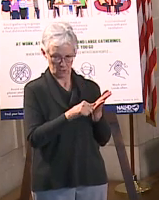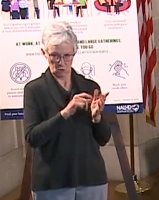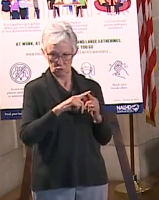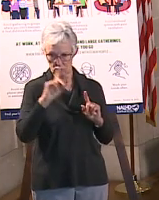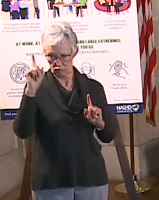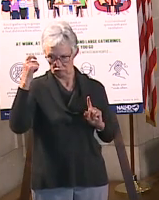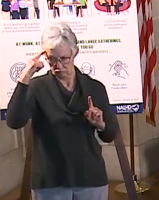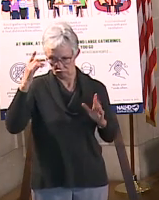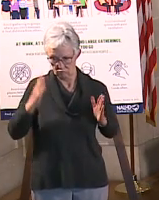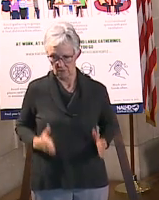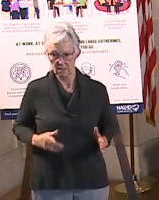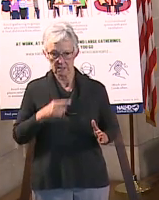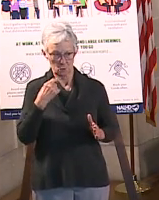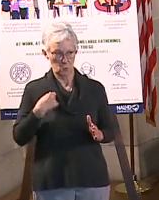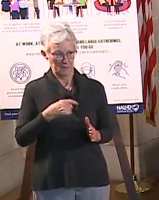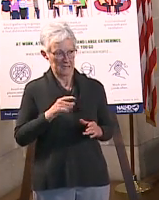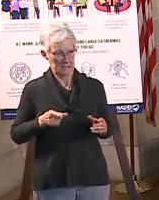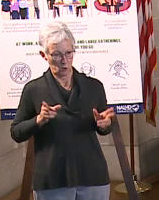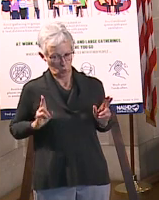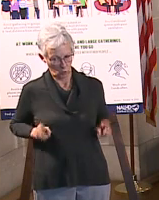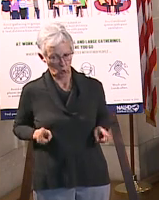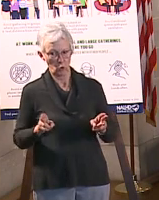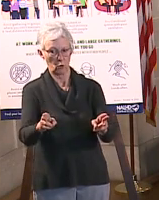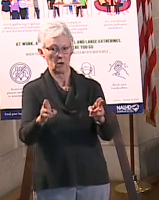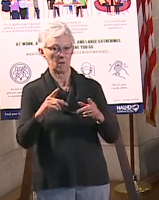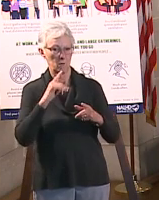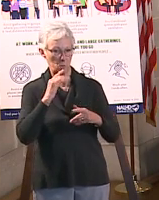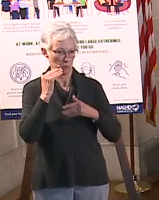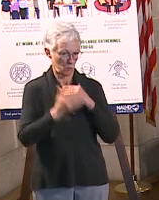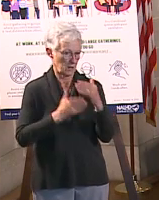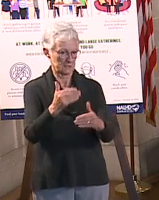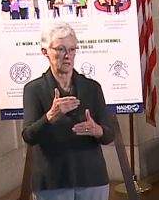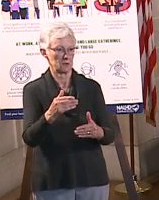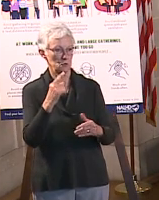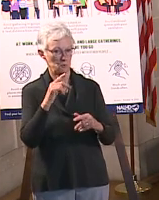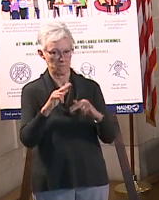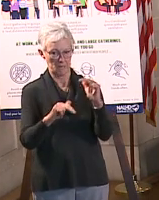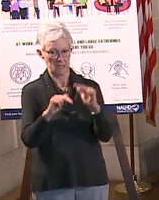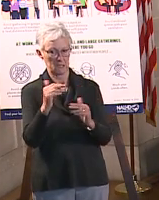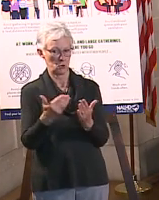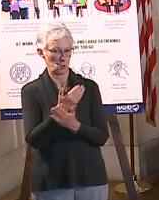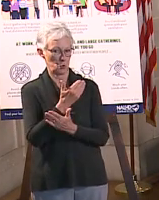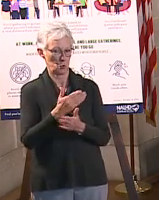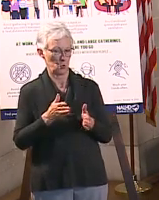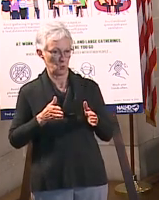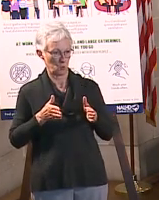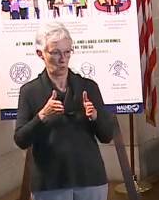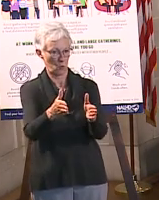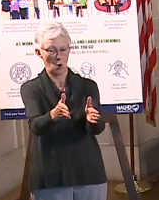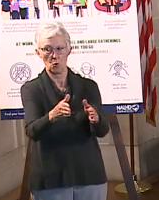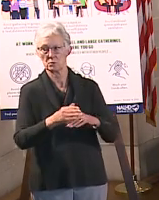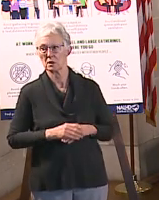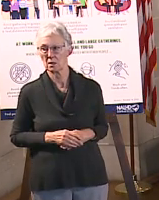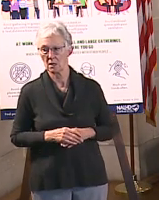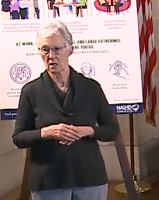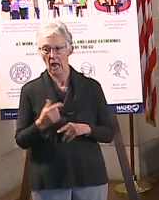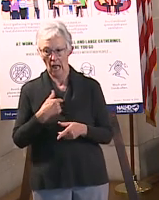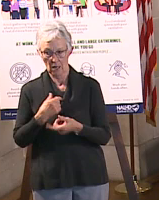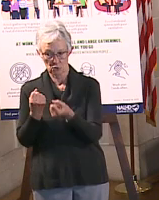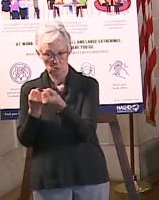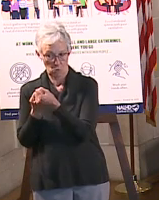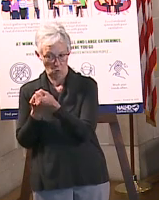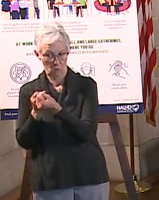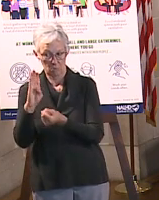the process for building roads, and so we encourage you to do bonding. I oppose bonding. I will not support any bonding efforts in